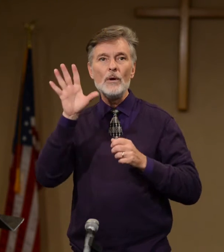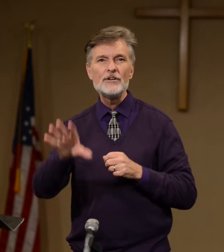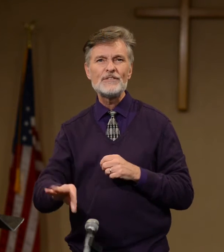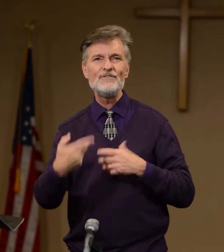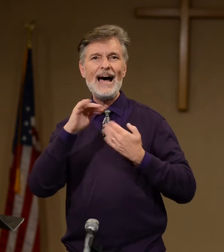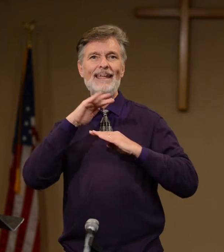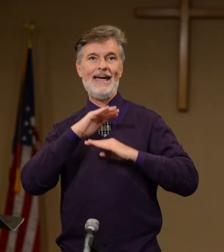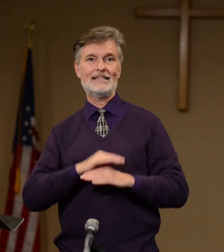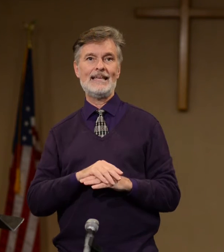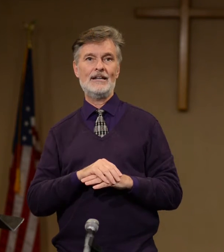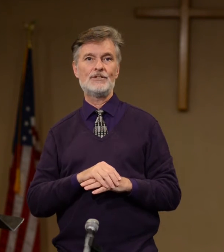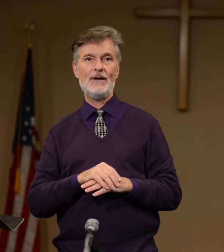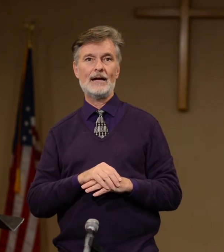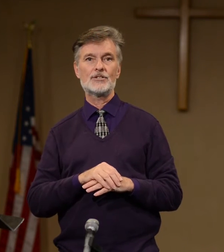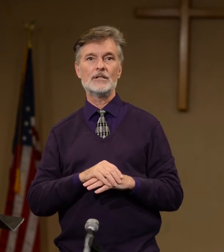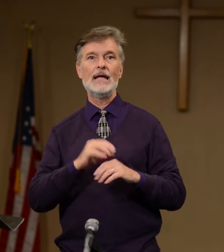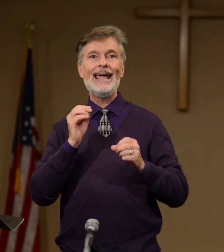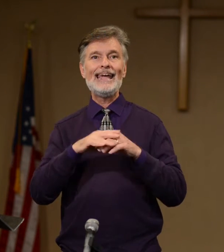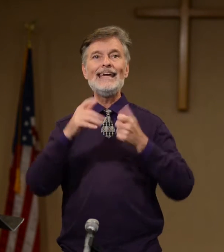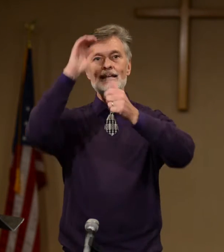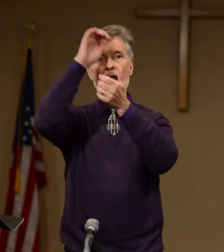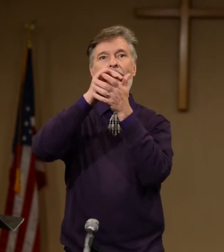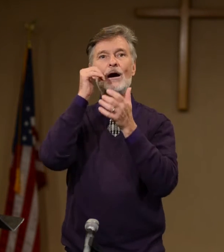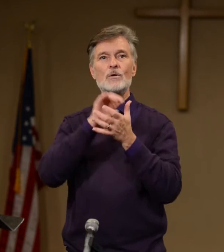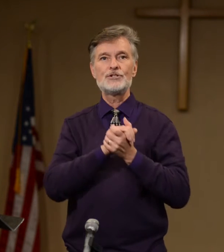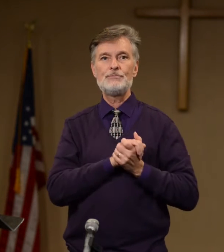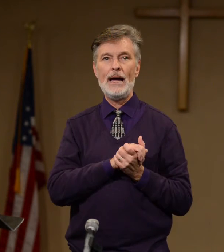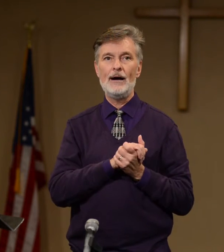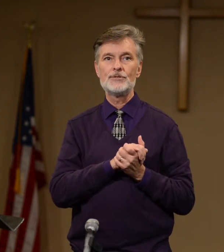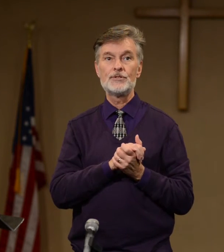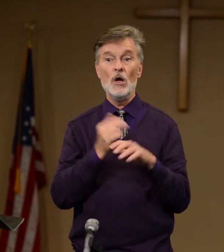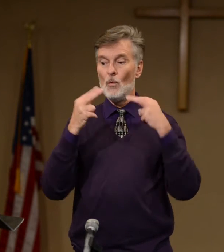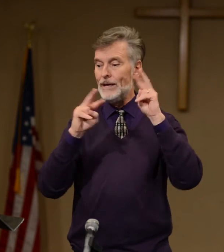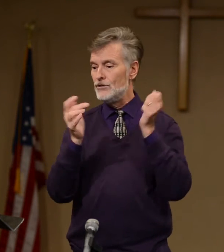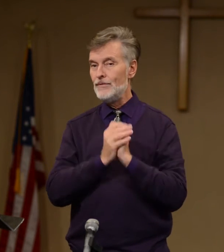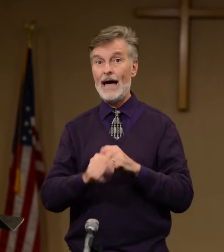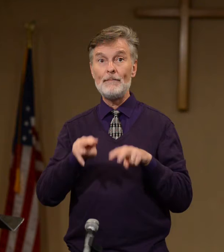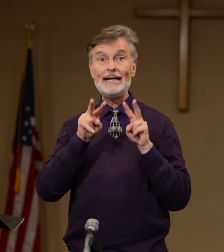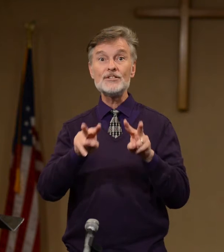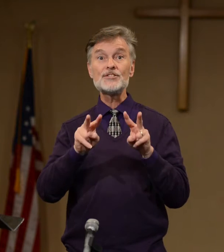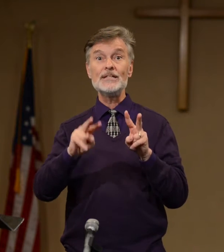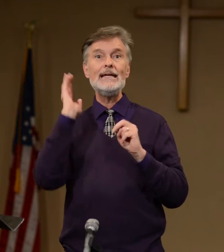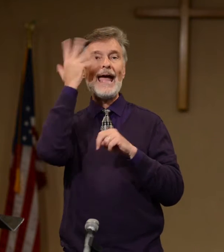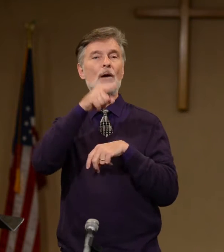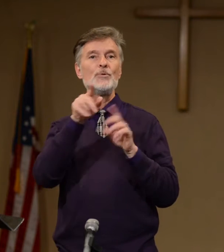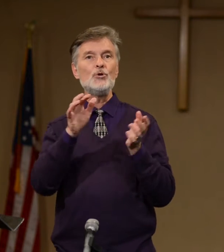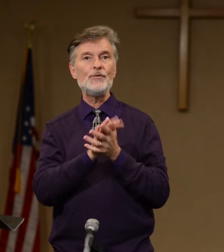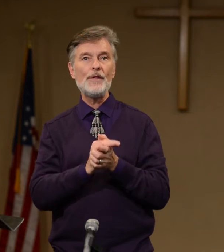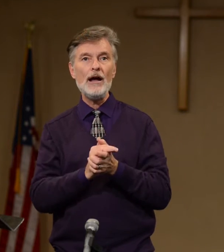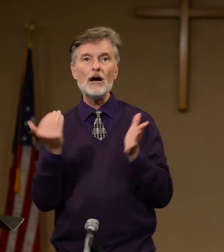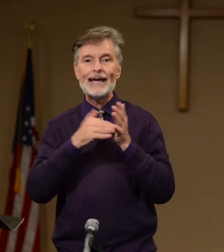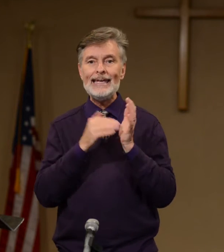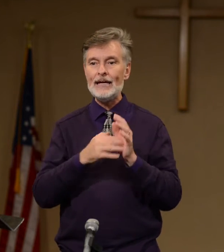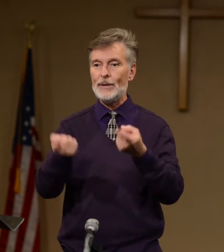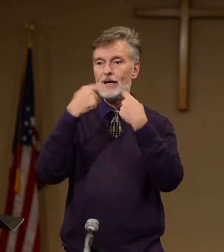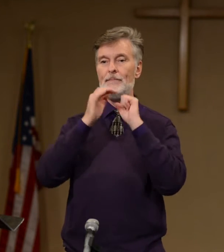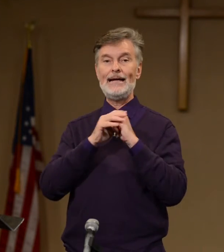are to find that satisfaction in our spouse. We do that by just seeing how beautiful they are. Again, we come back to